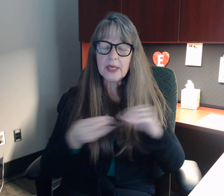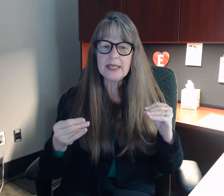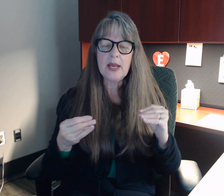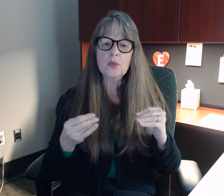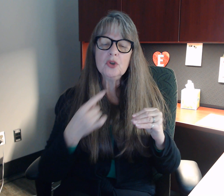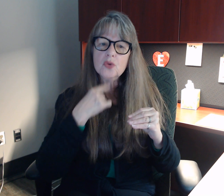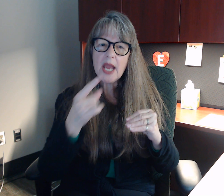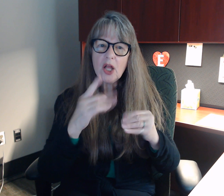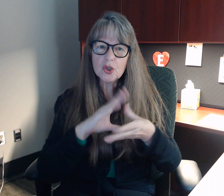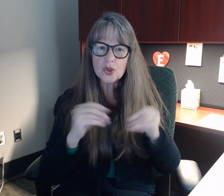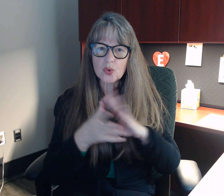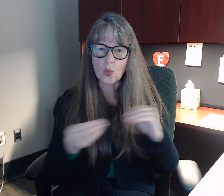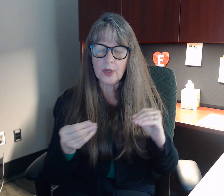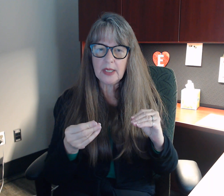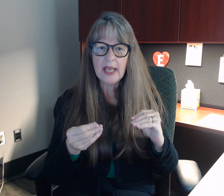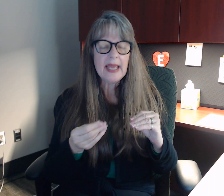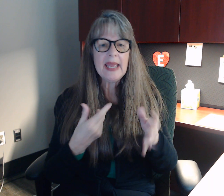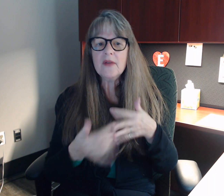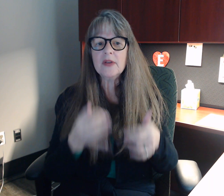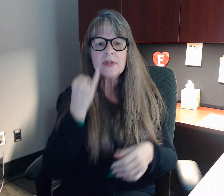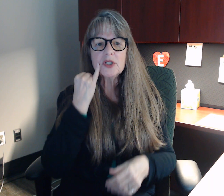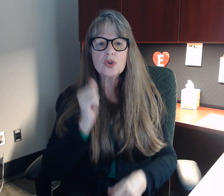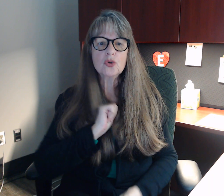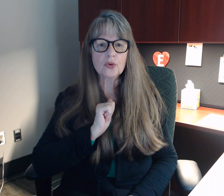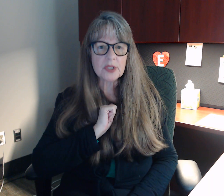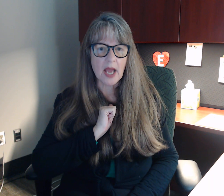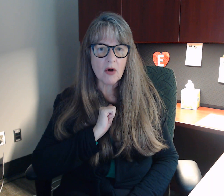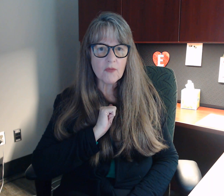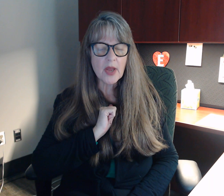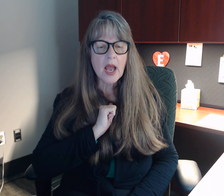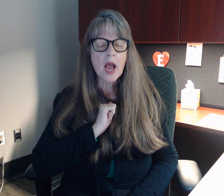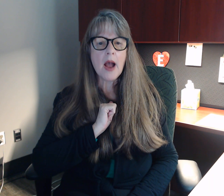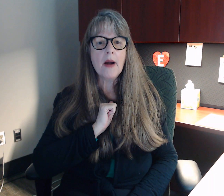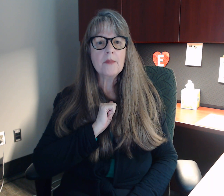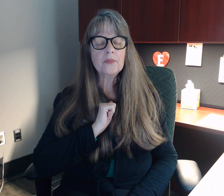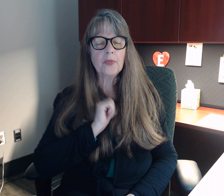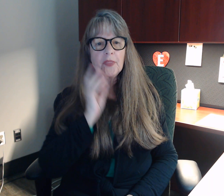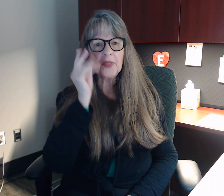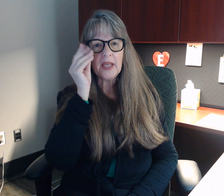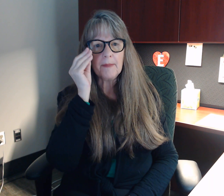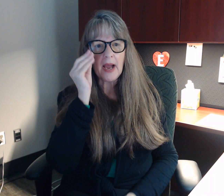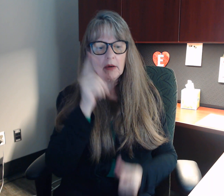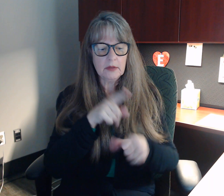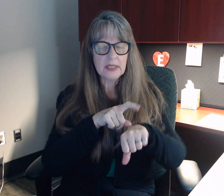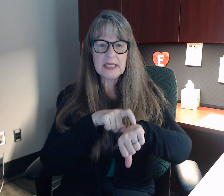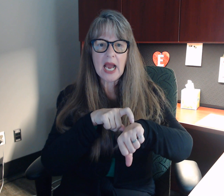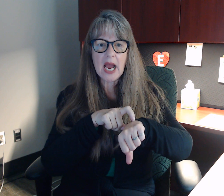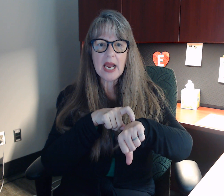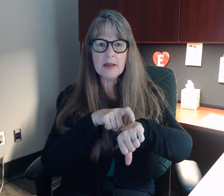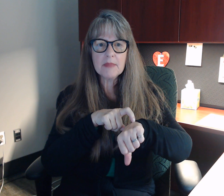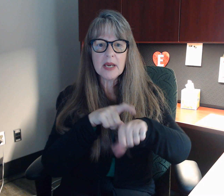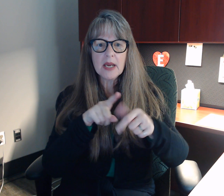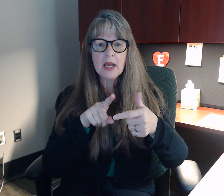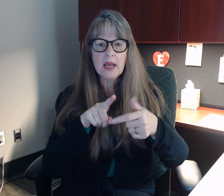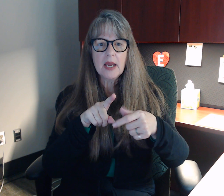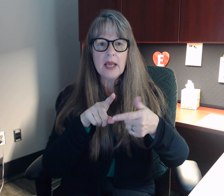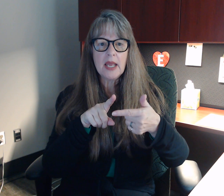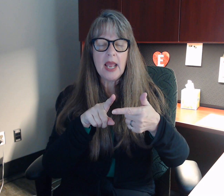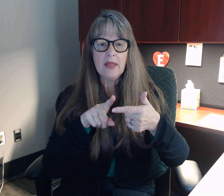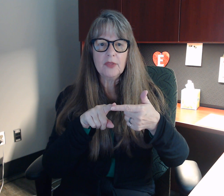and when you tell a story, even if it's to yourself, think about time, and then